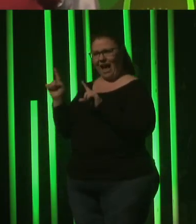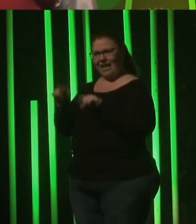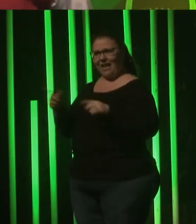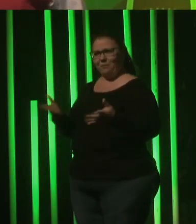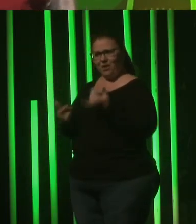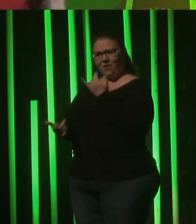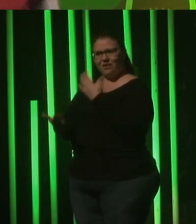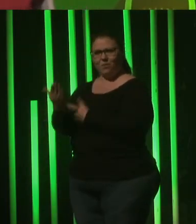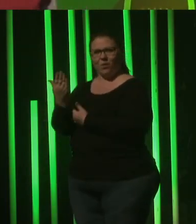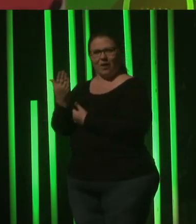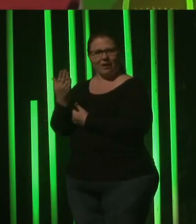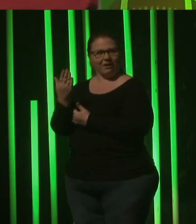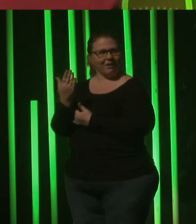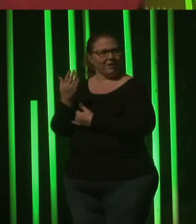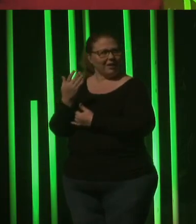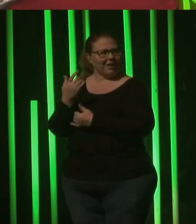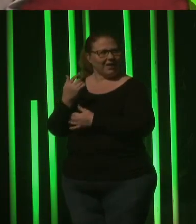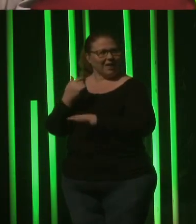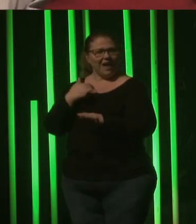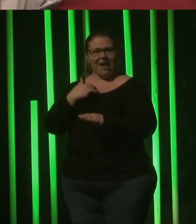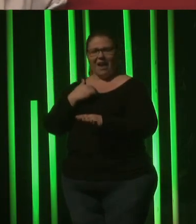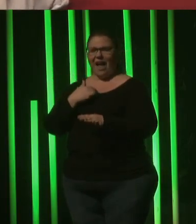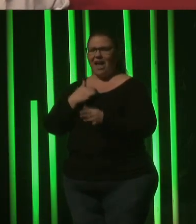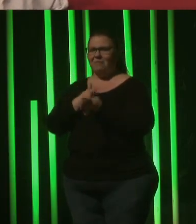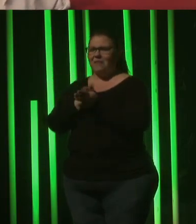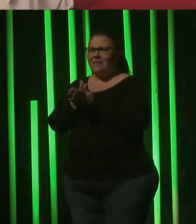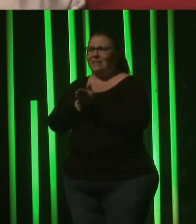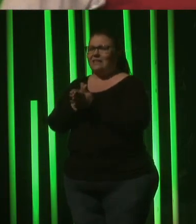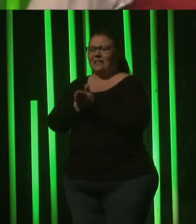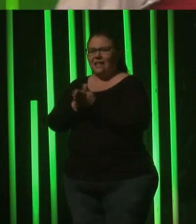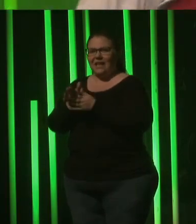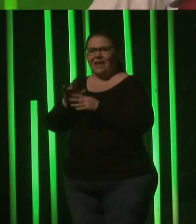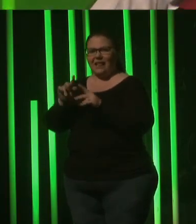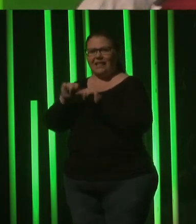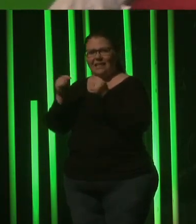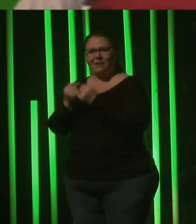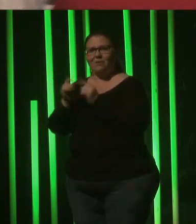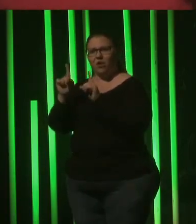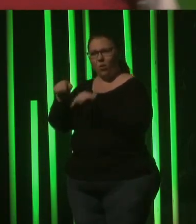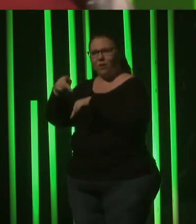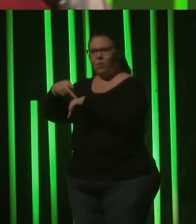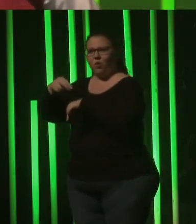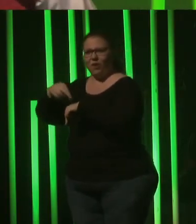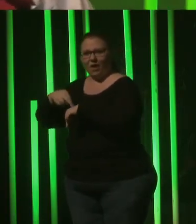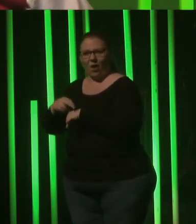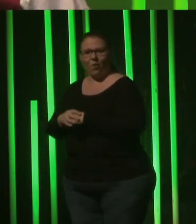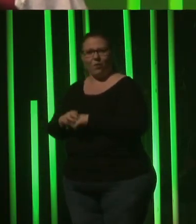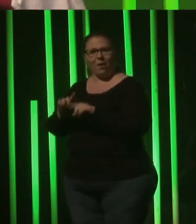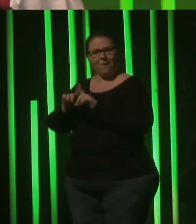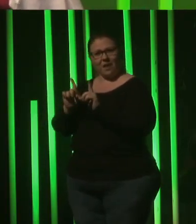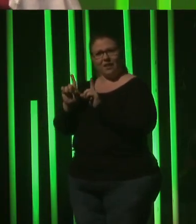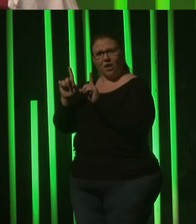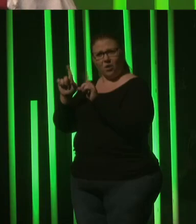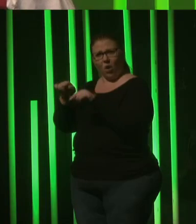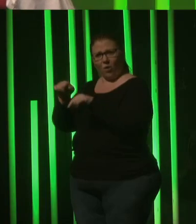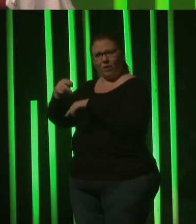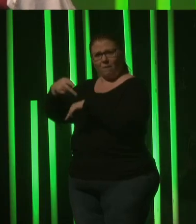morning and I'm looking so forward to this team that's going to Puerto Rico. But they're going to Puerto